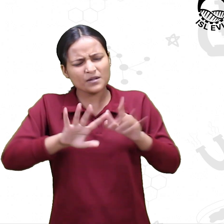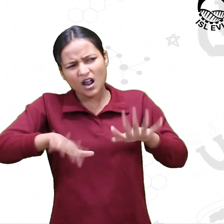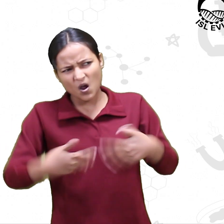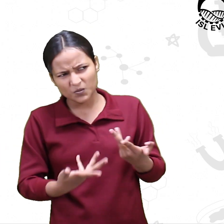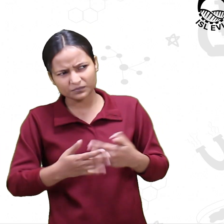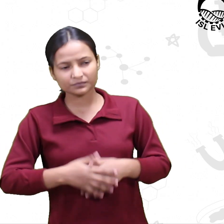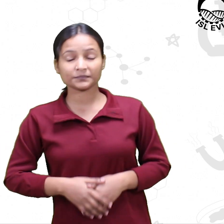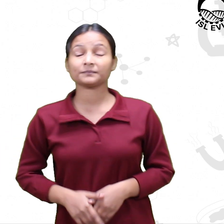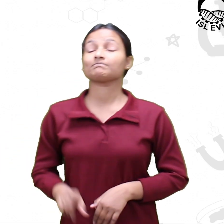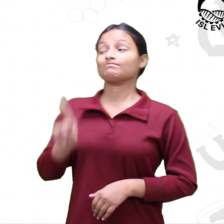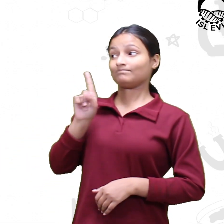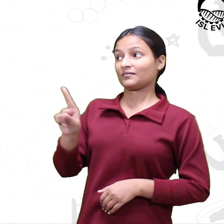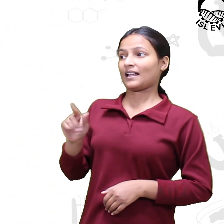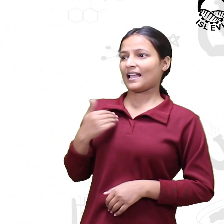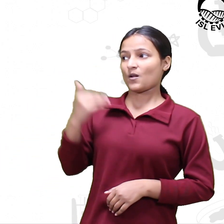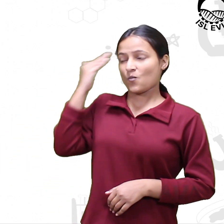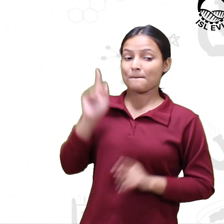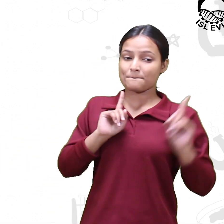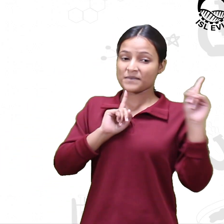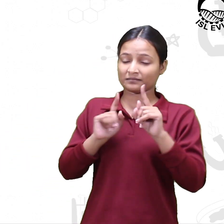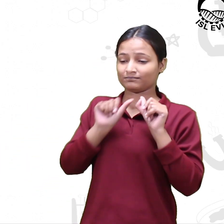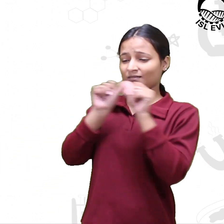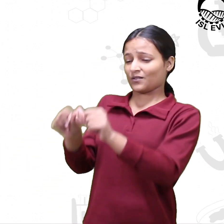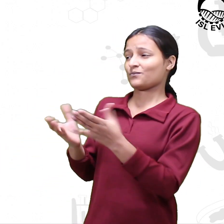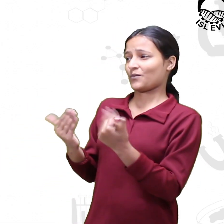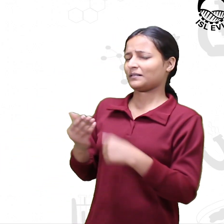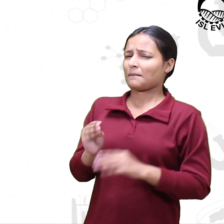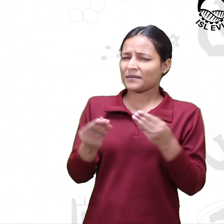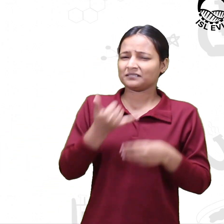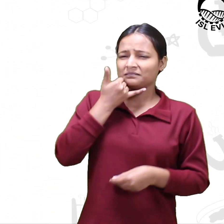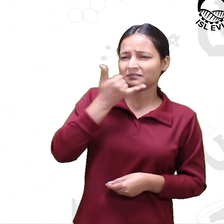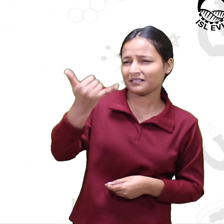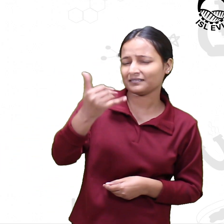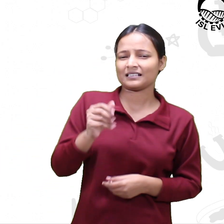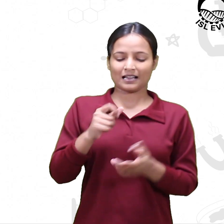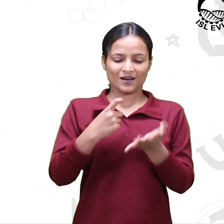think I know the perfect person to answer your questions. Let's ask Dr. Ramre Bhatt.